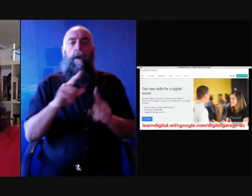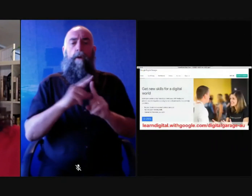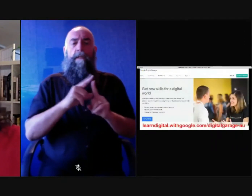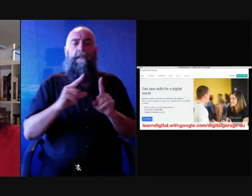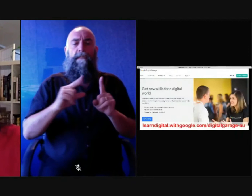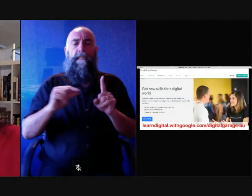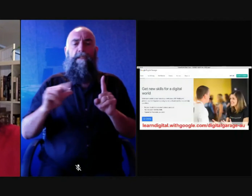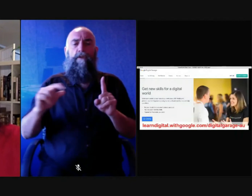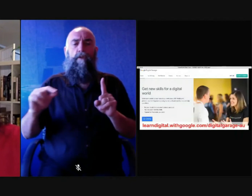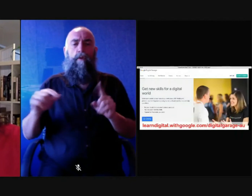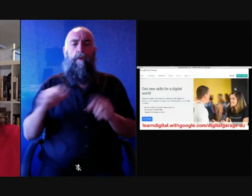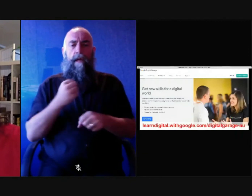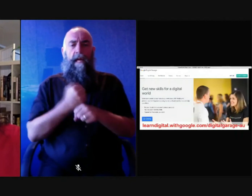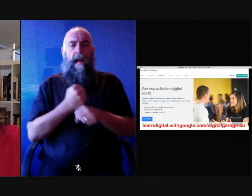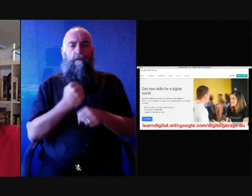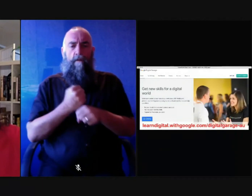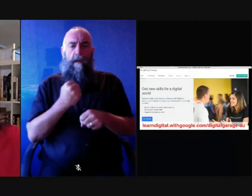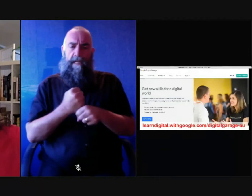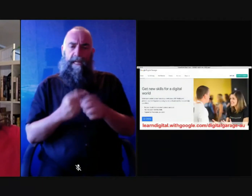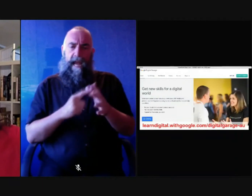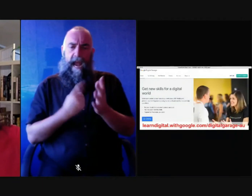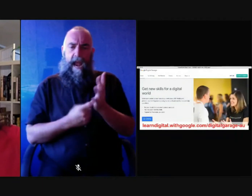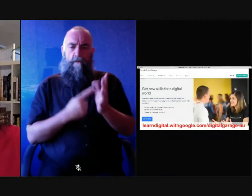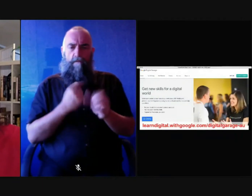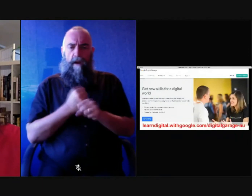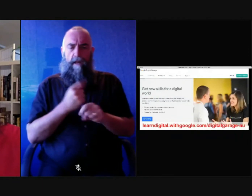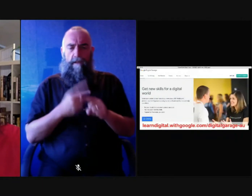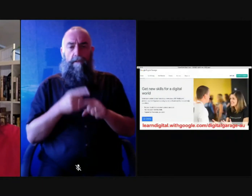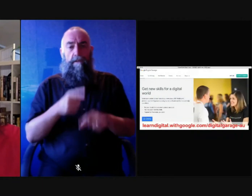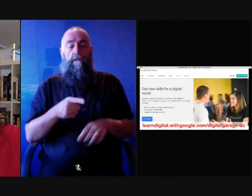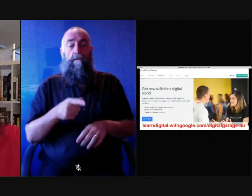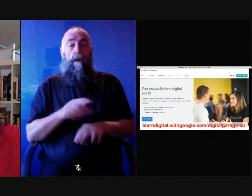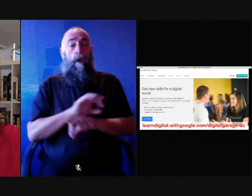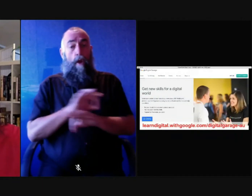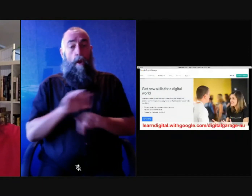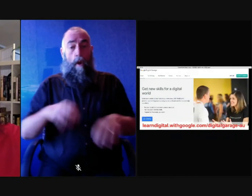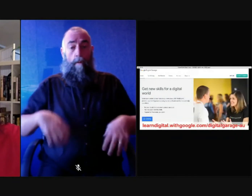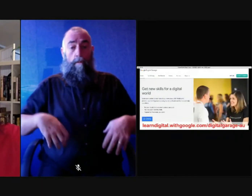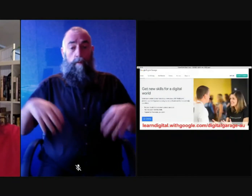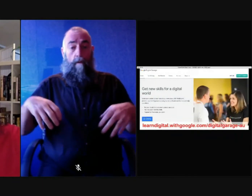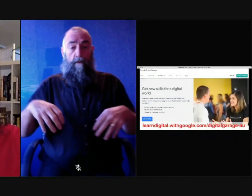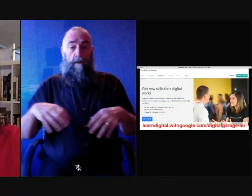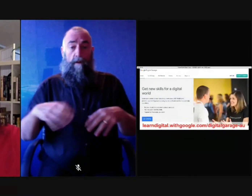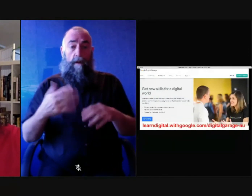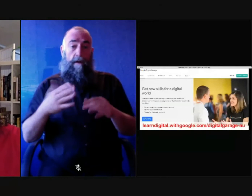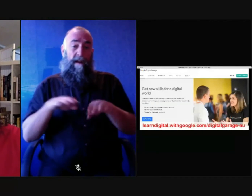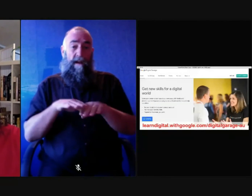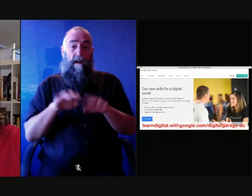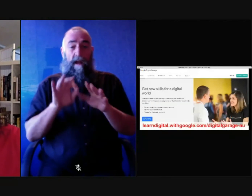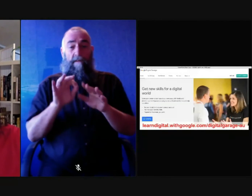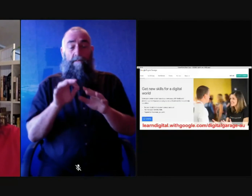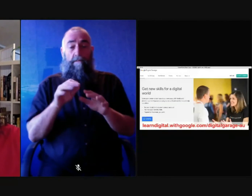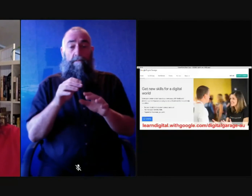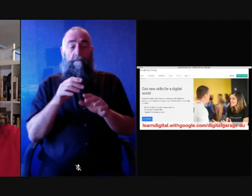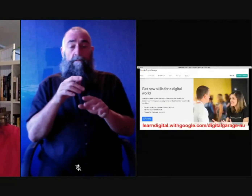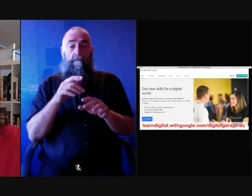is a non-profit platform started by Google that delivers free digital skills